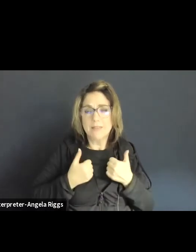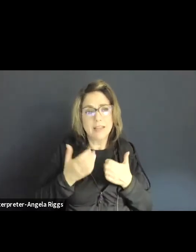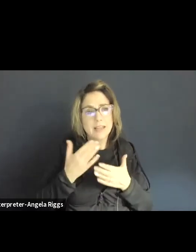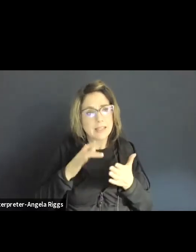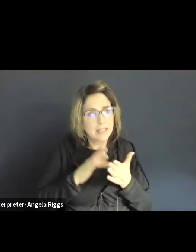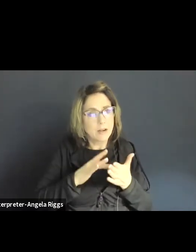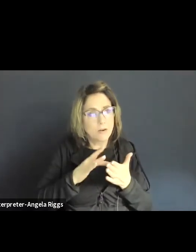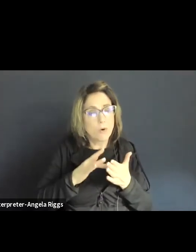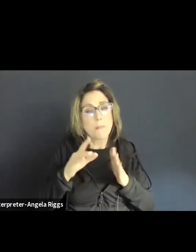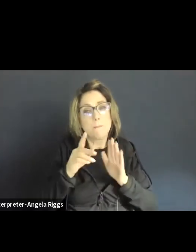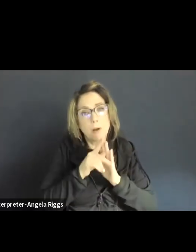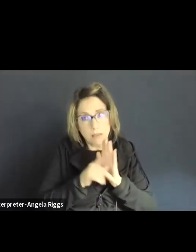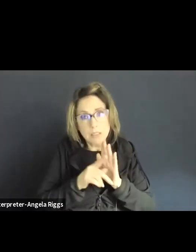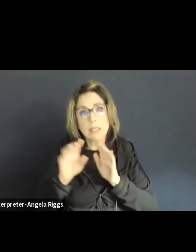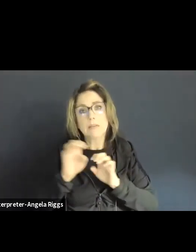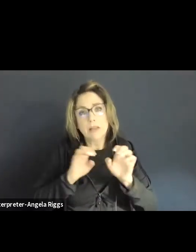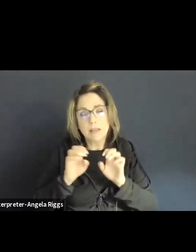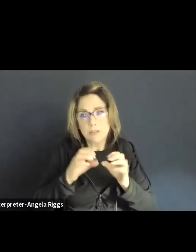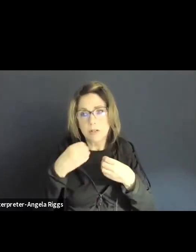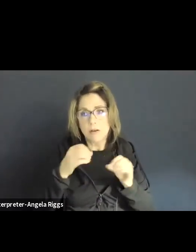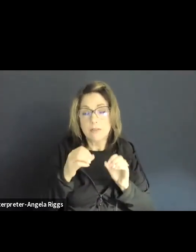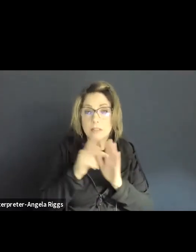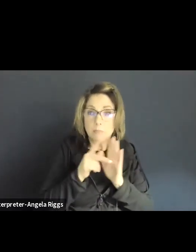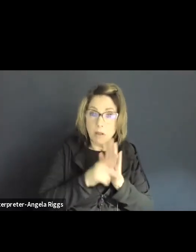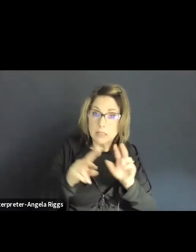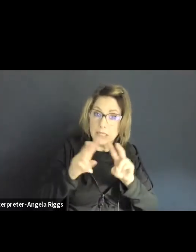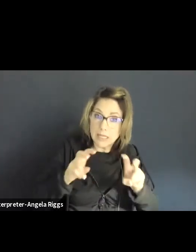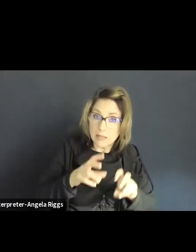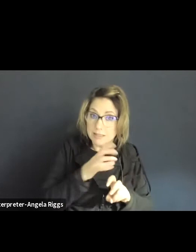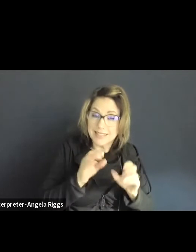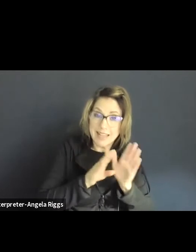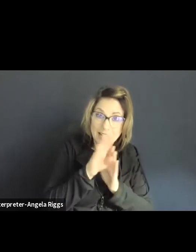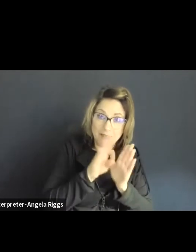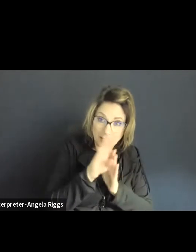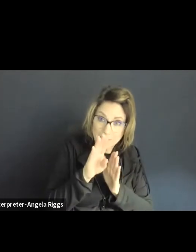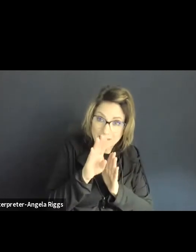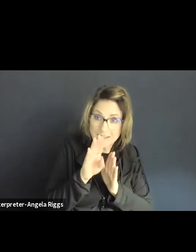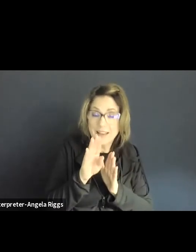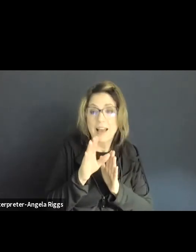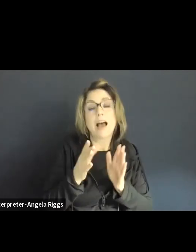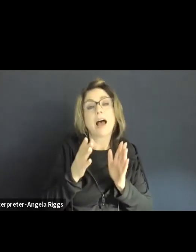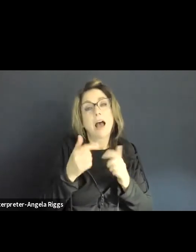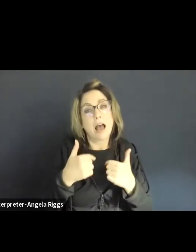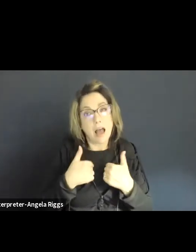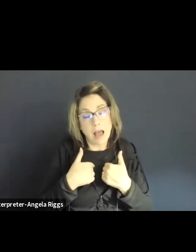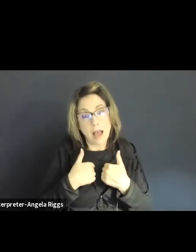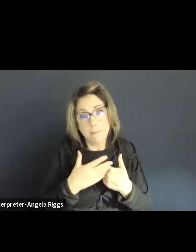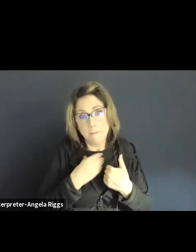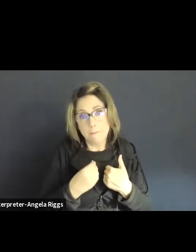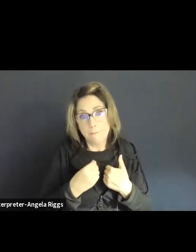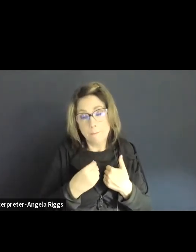and Evaluation, Office of Policy Analysis and Development. I'm a white